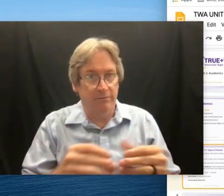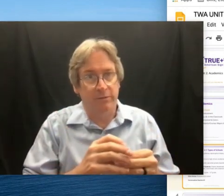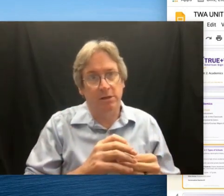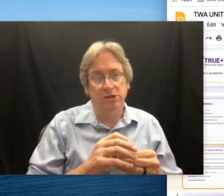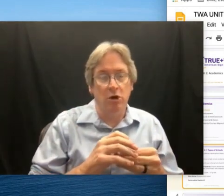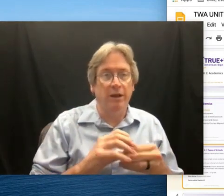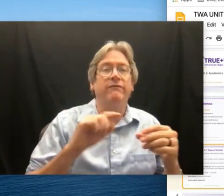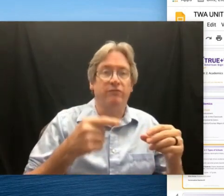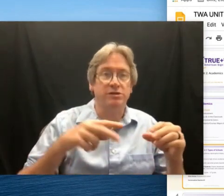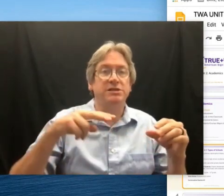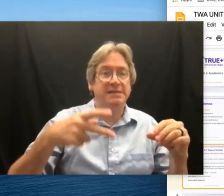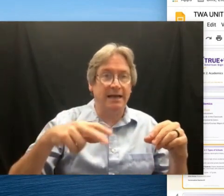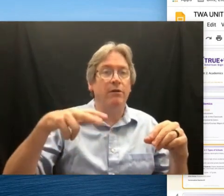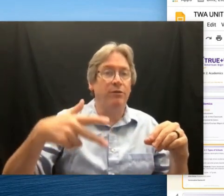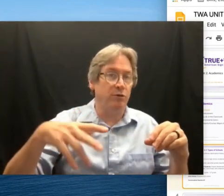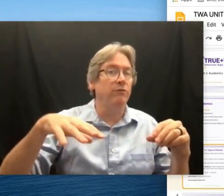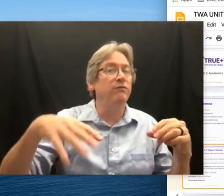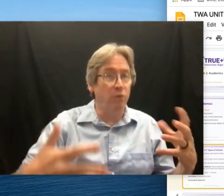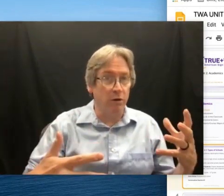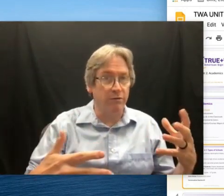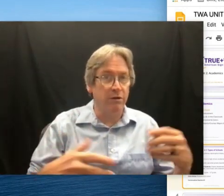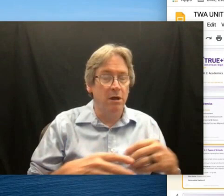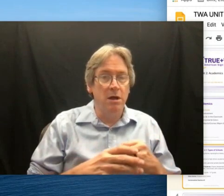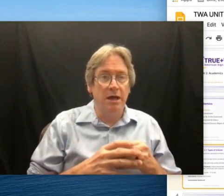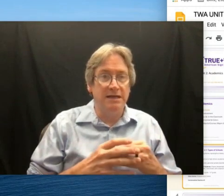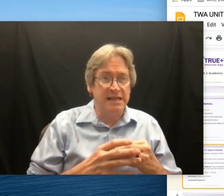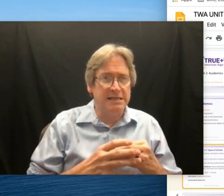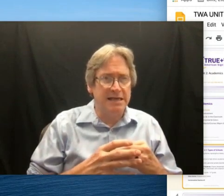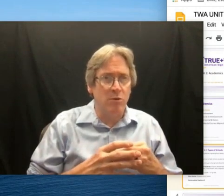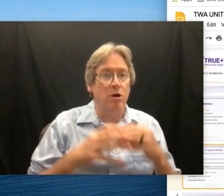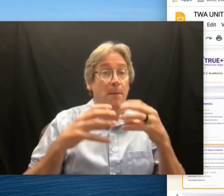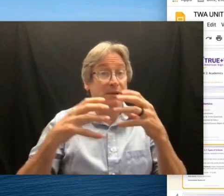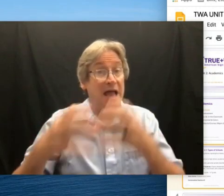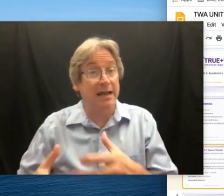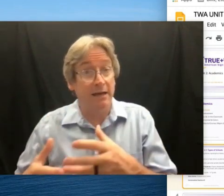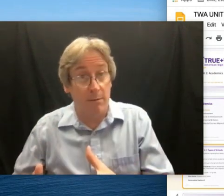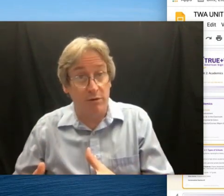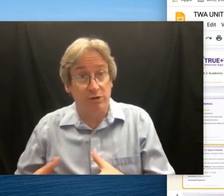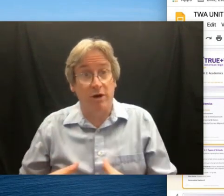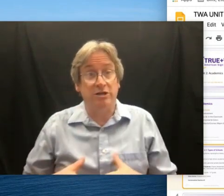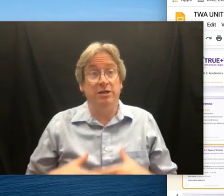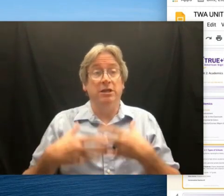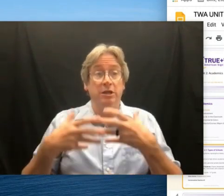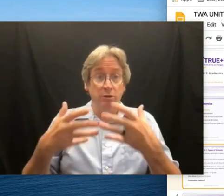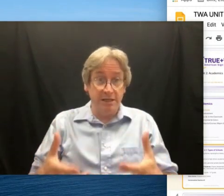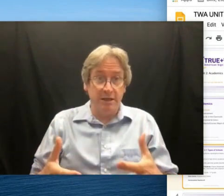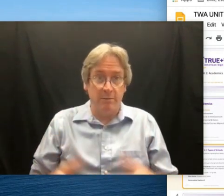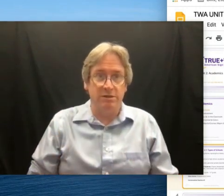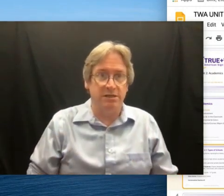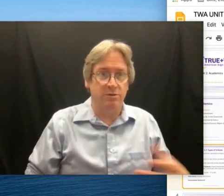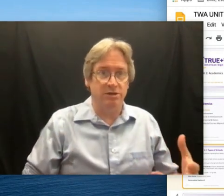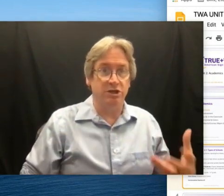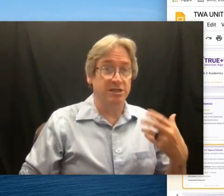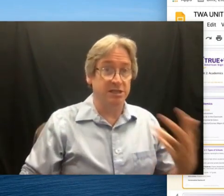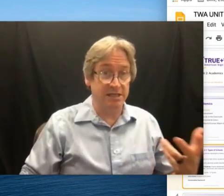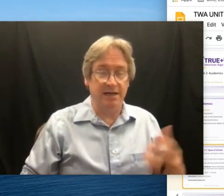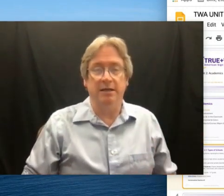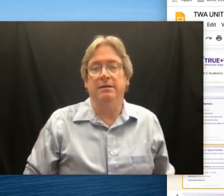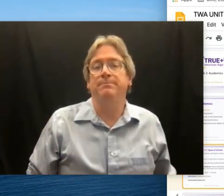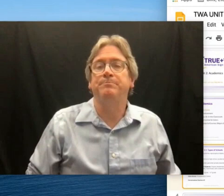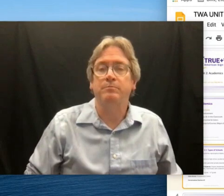sequencing. So like first, second, third, fourth. In a sense, it's how we're applying numbers. We're actually using the numbers as opposed to